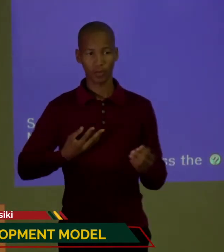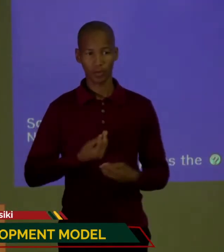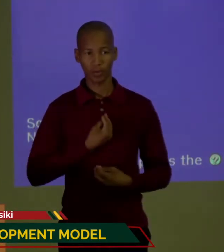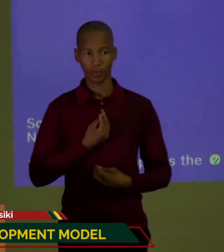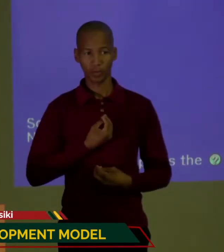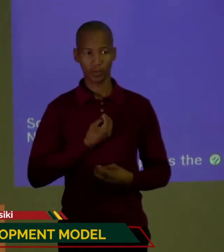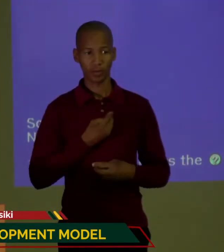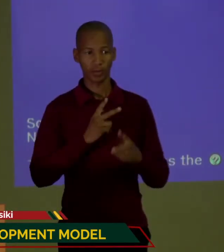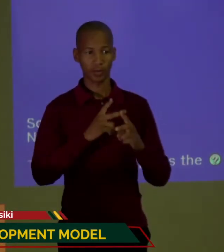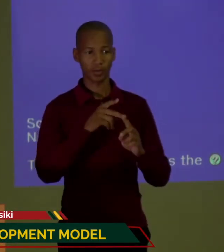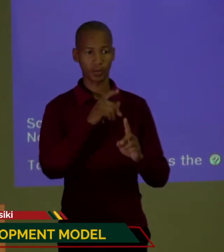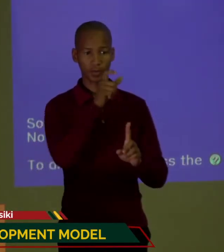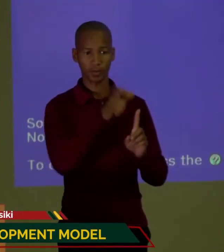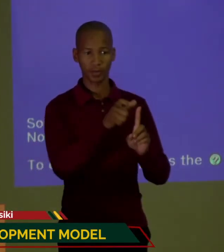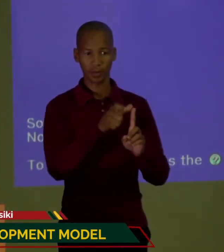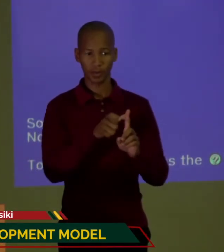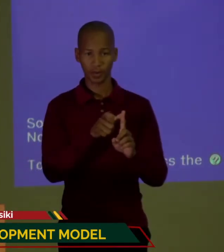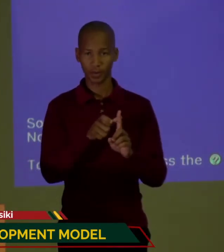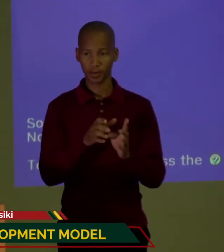Persons.